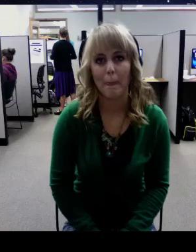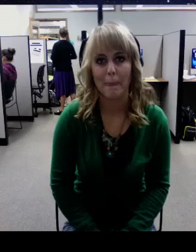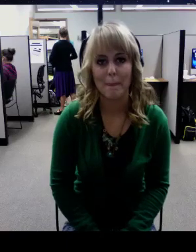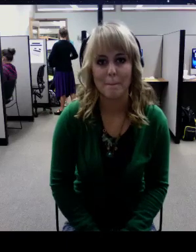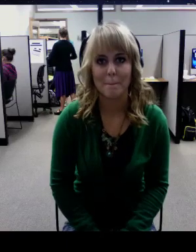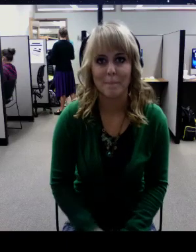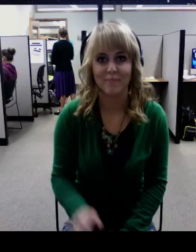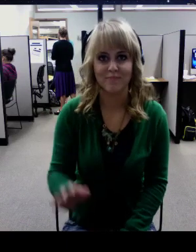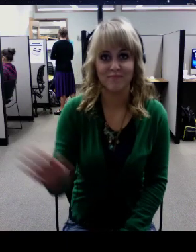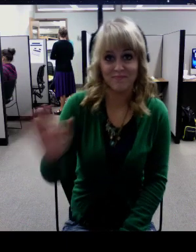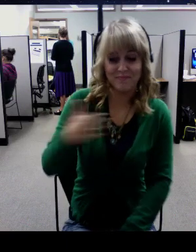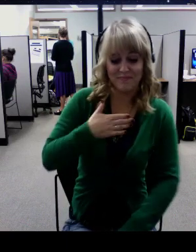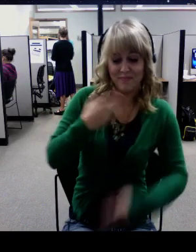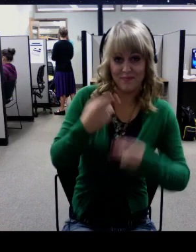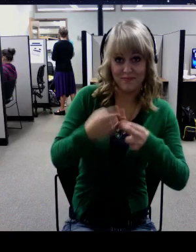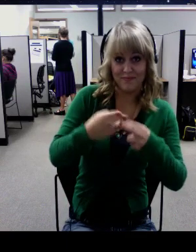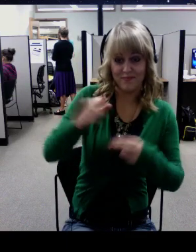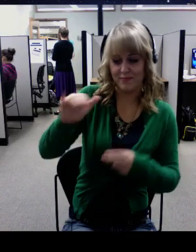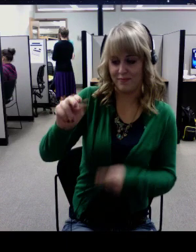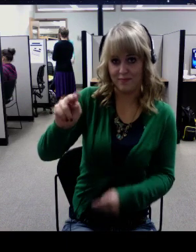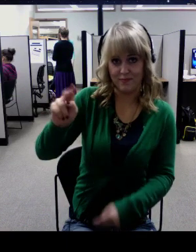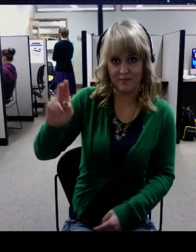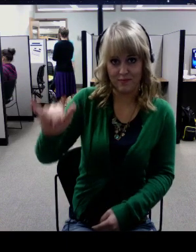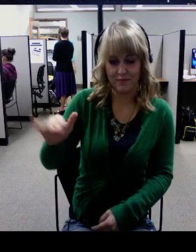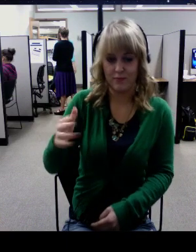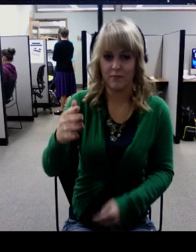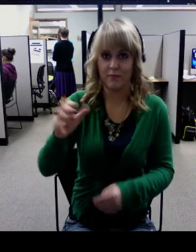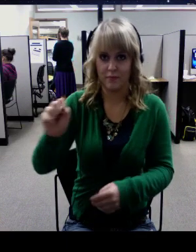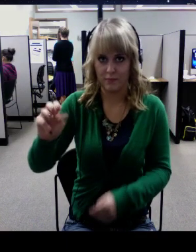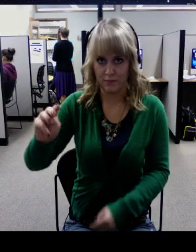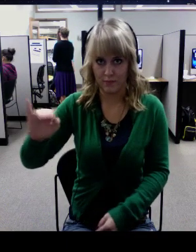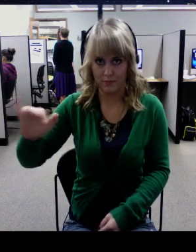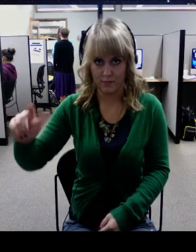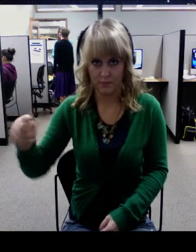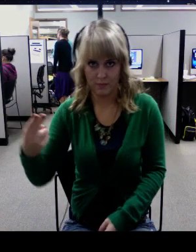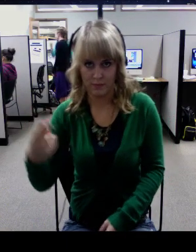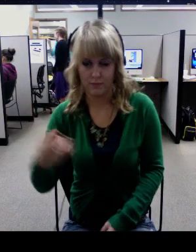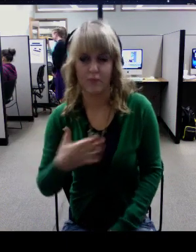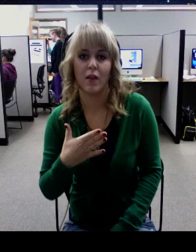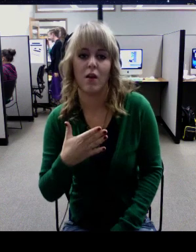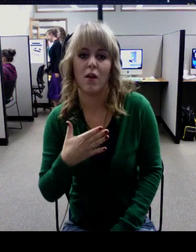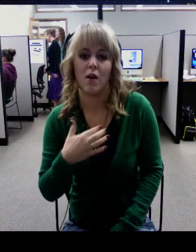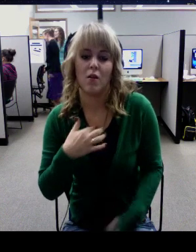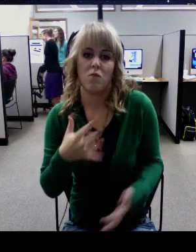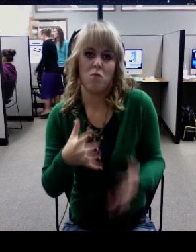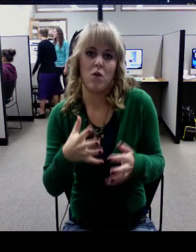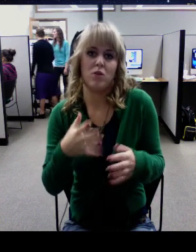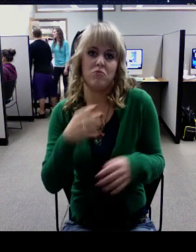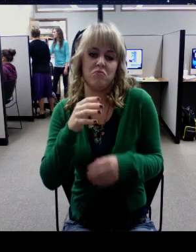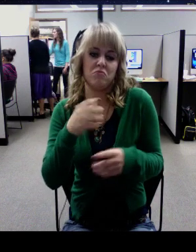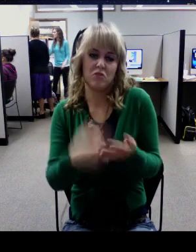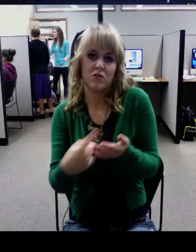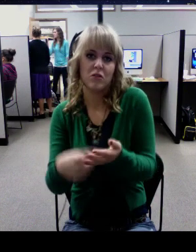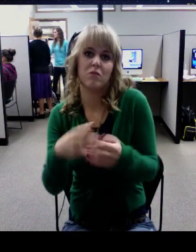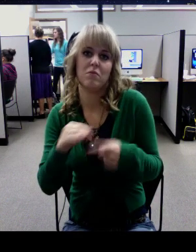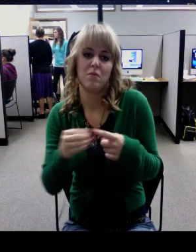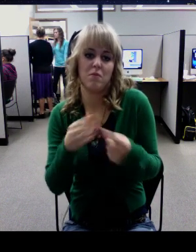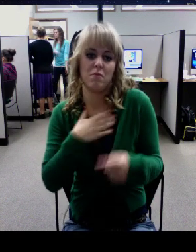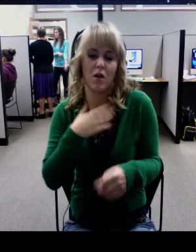Hi, my name is Jenny Smith. I want to talk to you today a little bit about my career, which is accounting. My father is a certified public